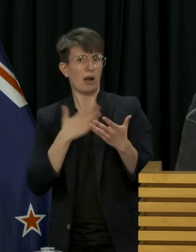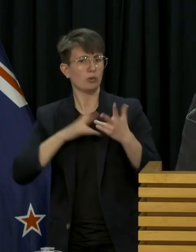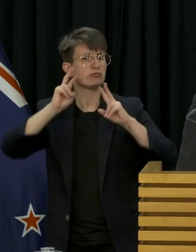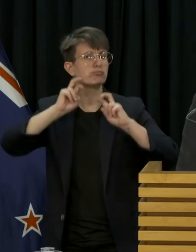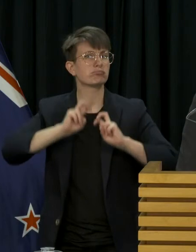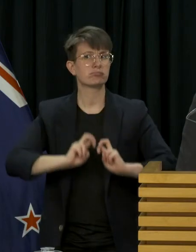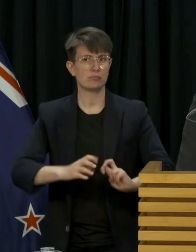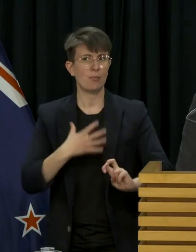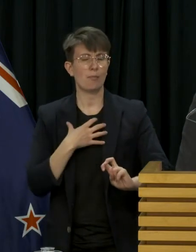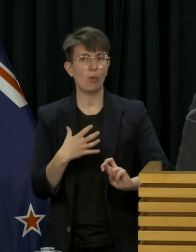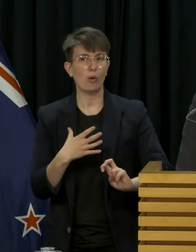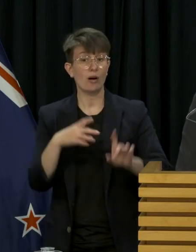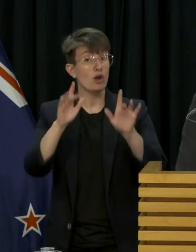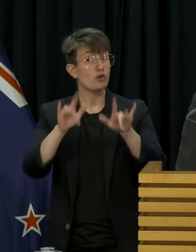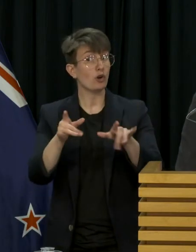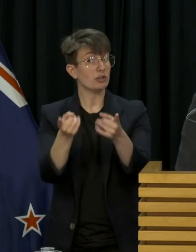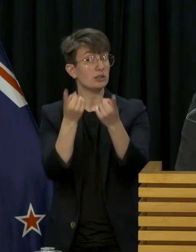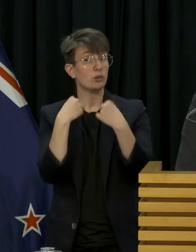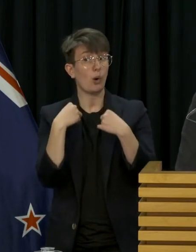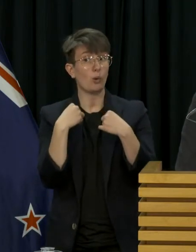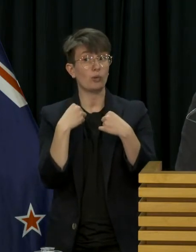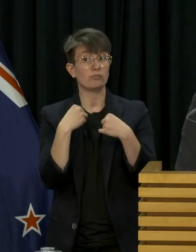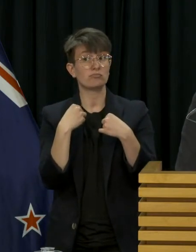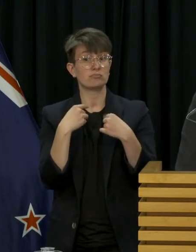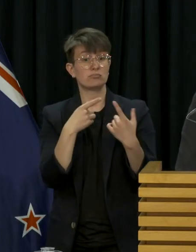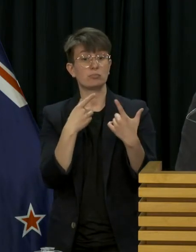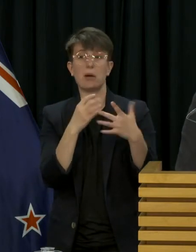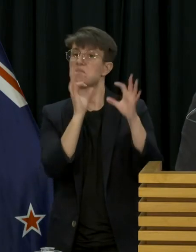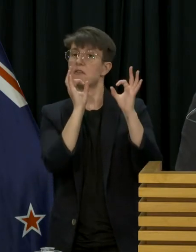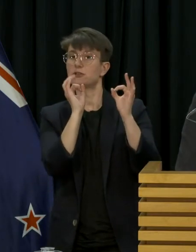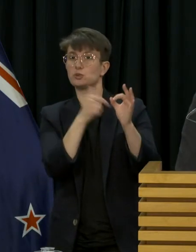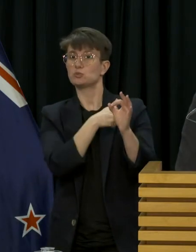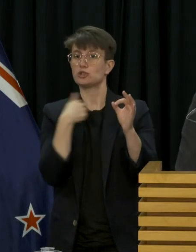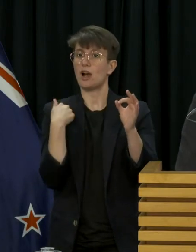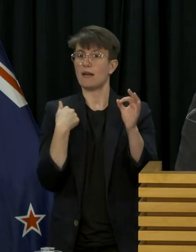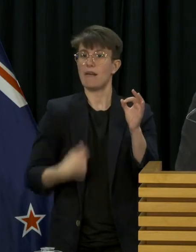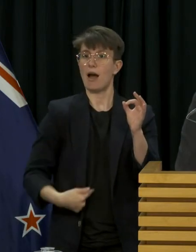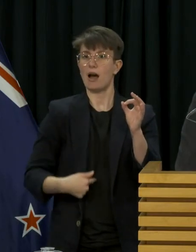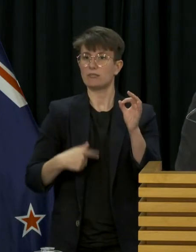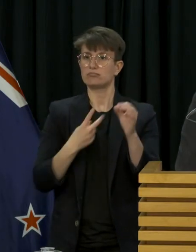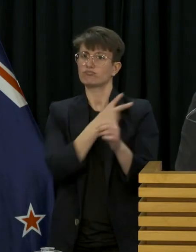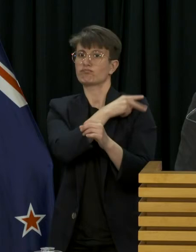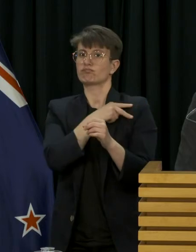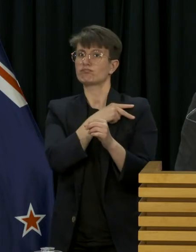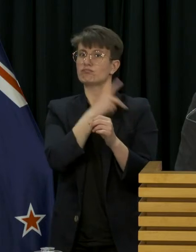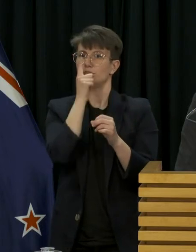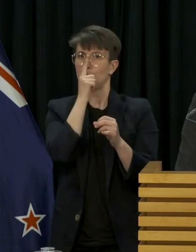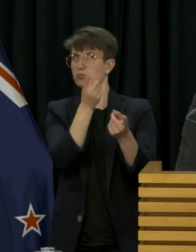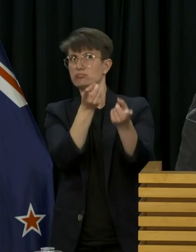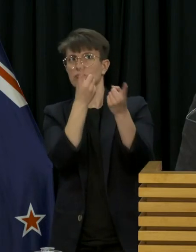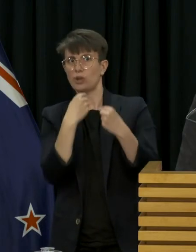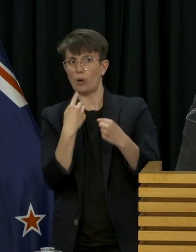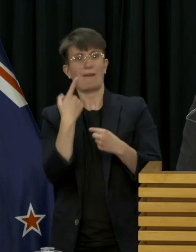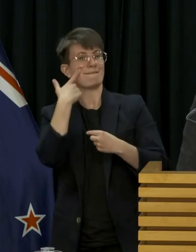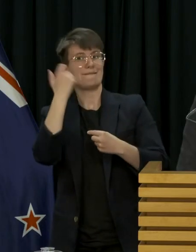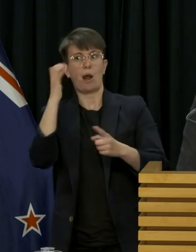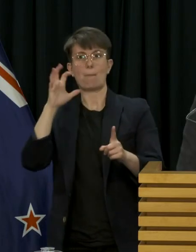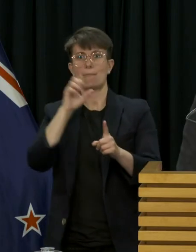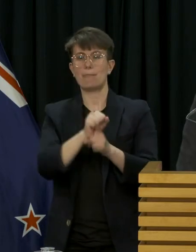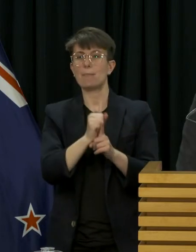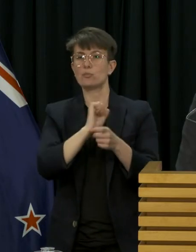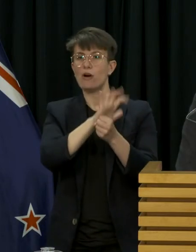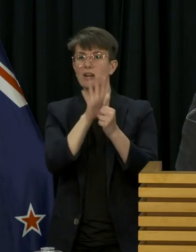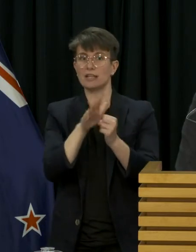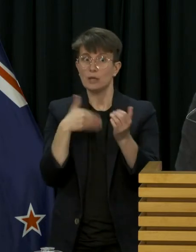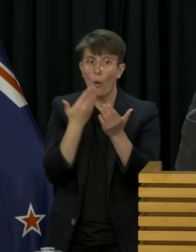been advised anything officially by Chinese authorities, and that would usually be the case. We were aware of some